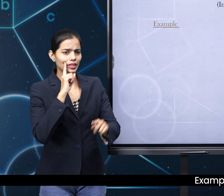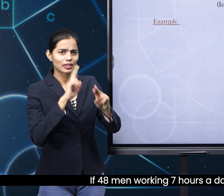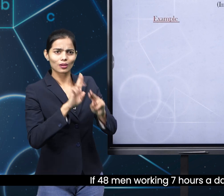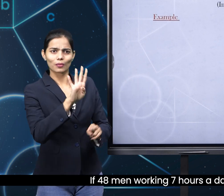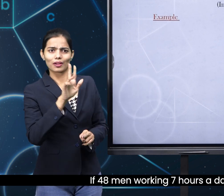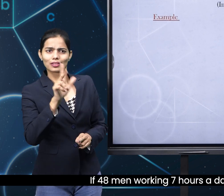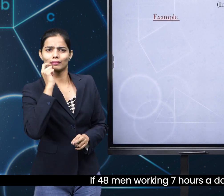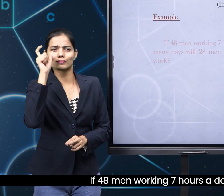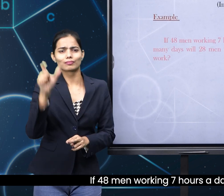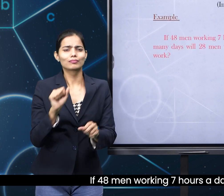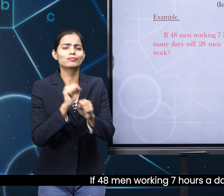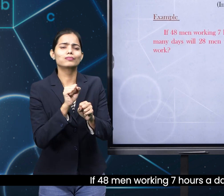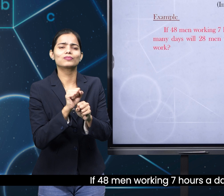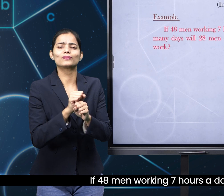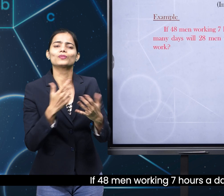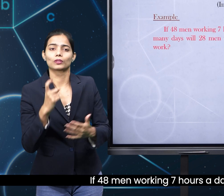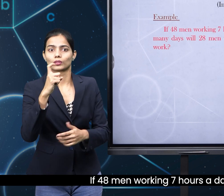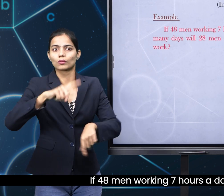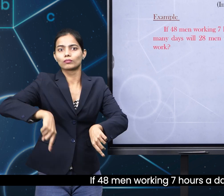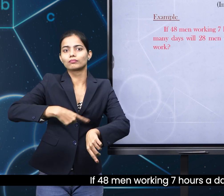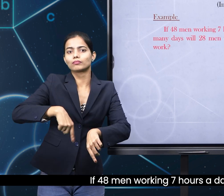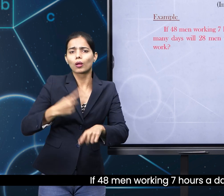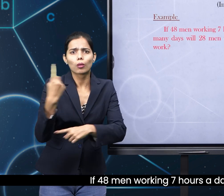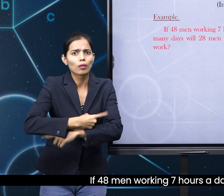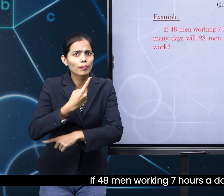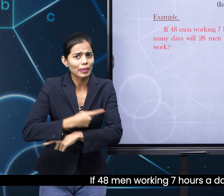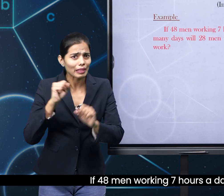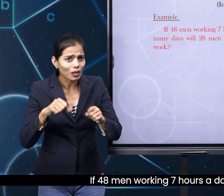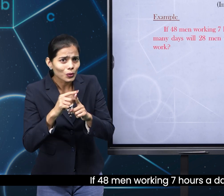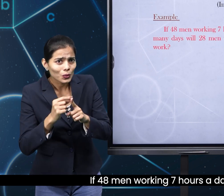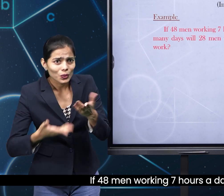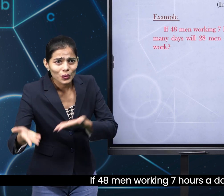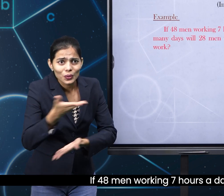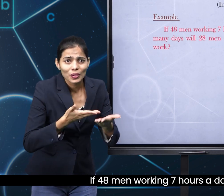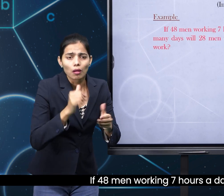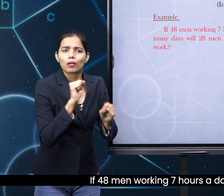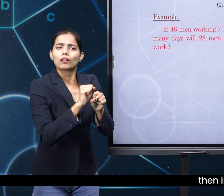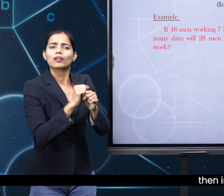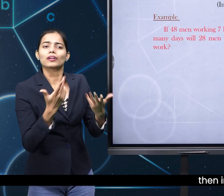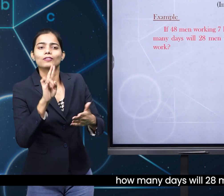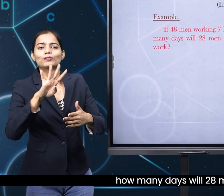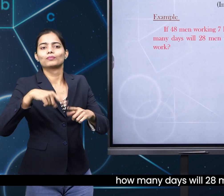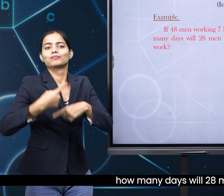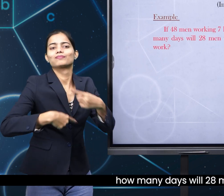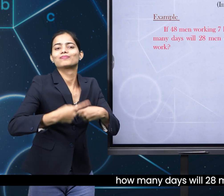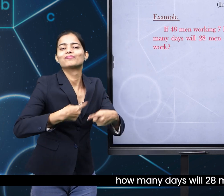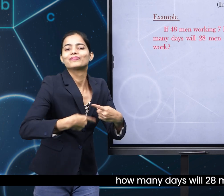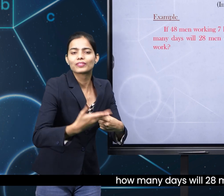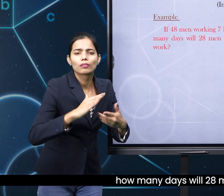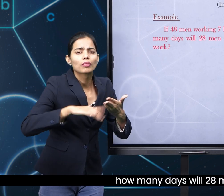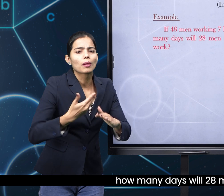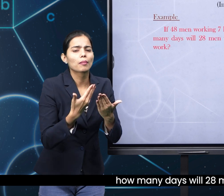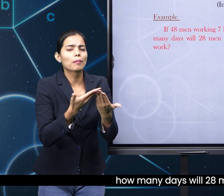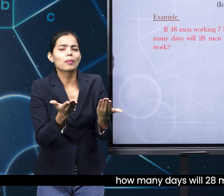Example, if 48 men working 7 hours a day can do work in 24 days, then in how many days